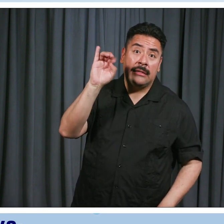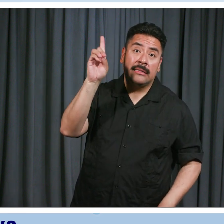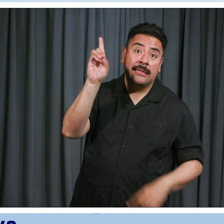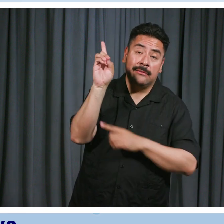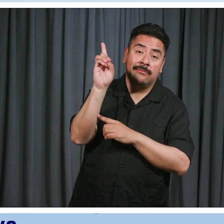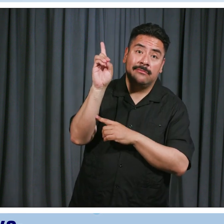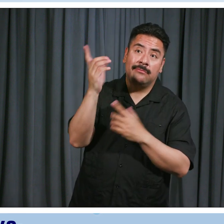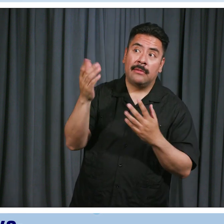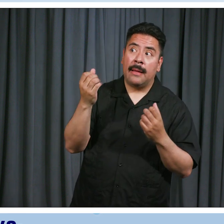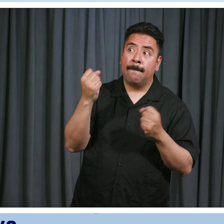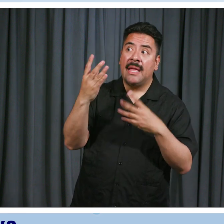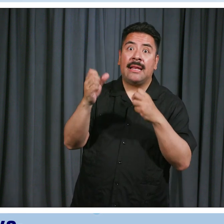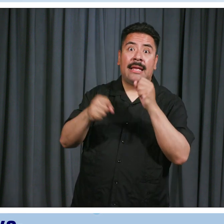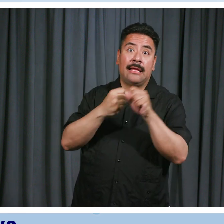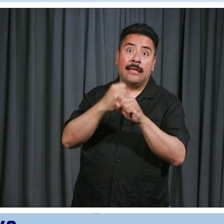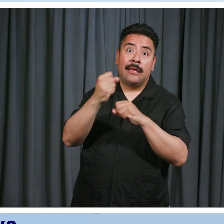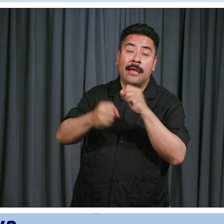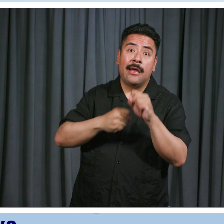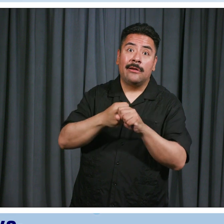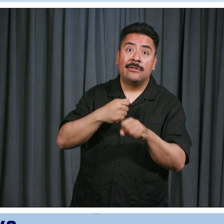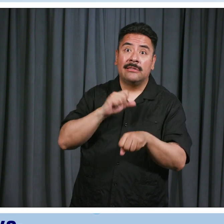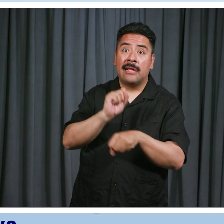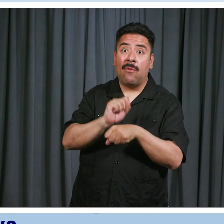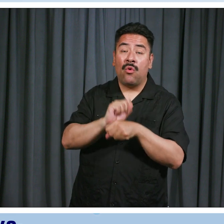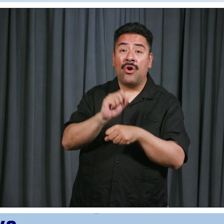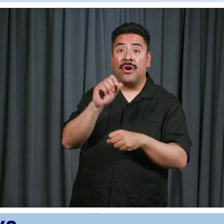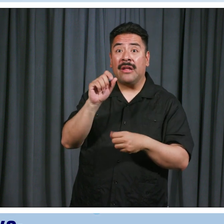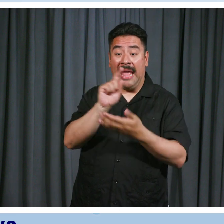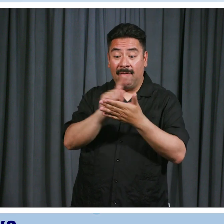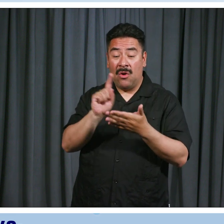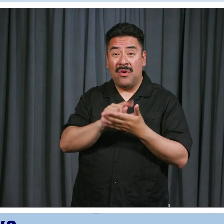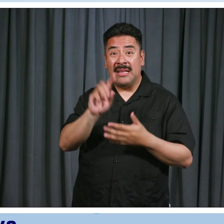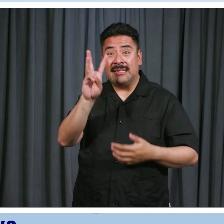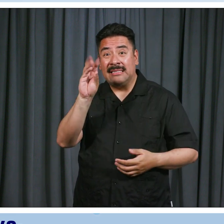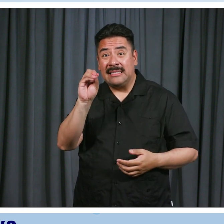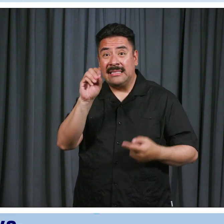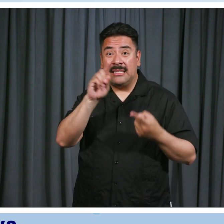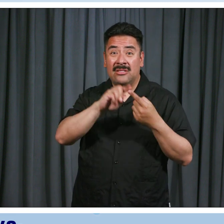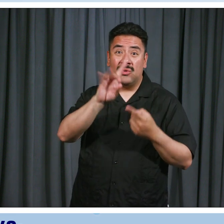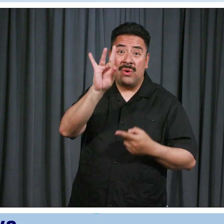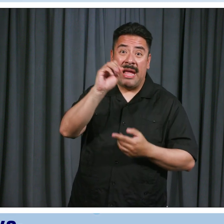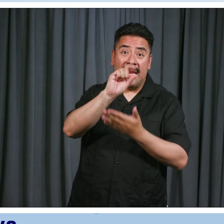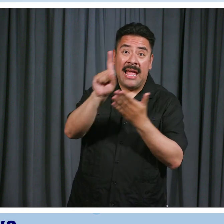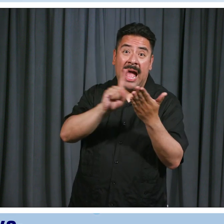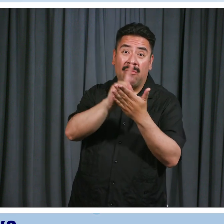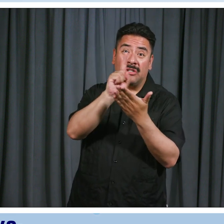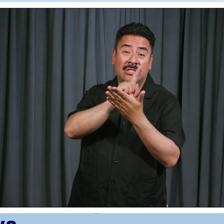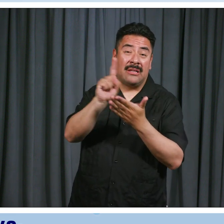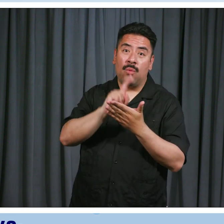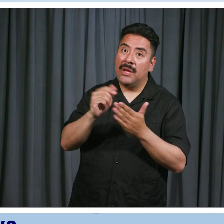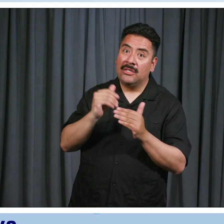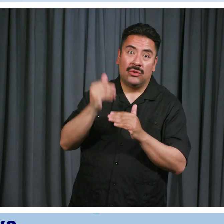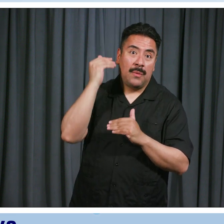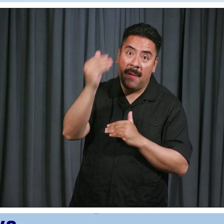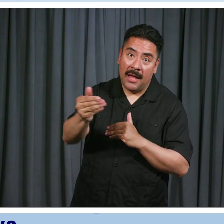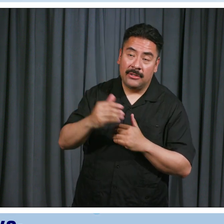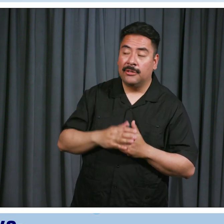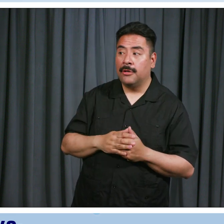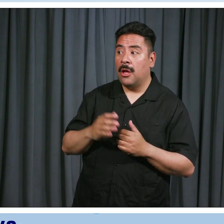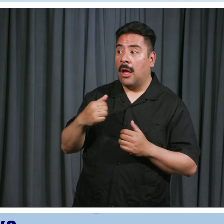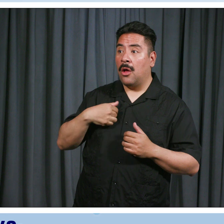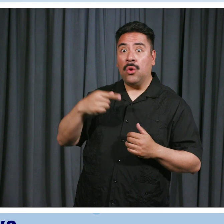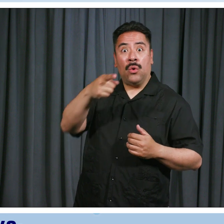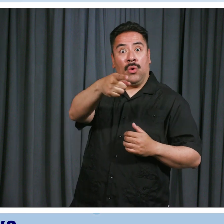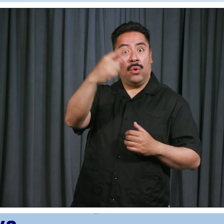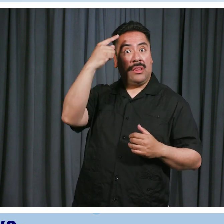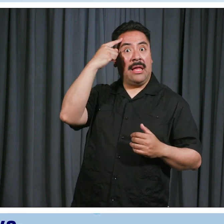there were years ago, I was working 60 to 80 hours a week, and it's just too much. And so you think that because you're